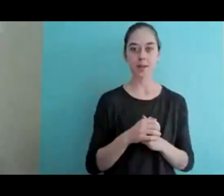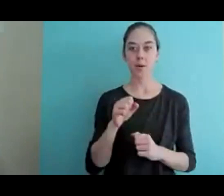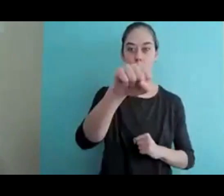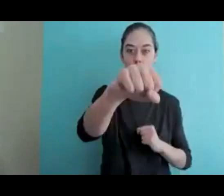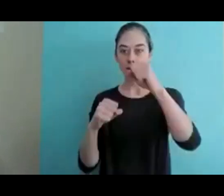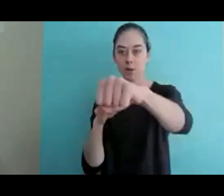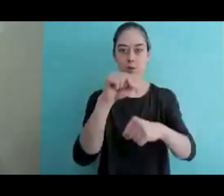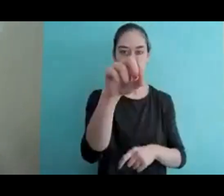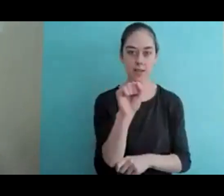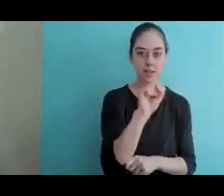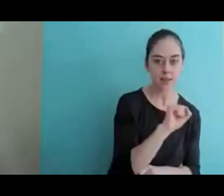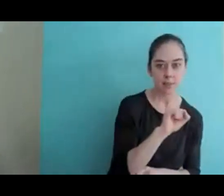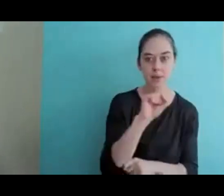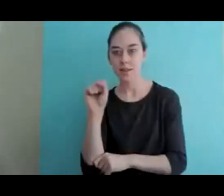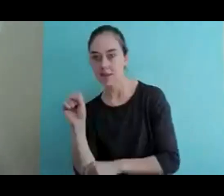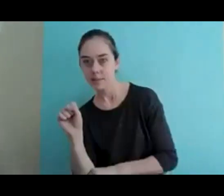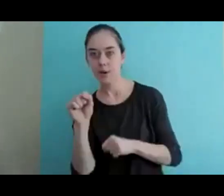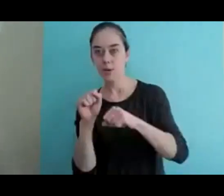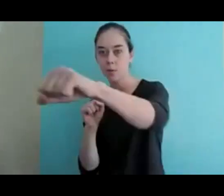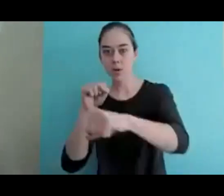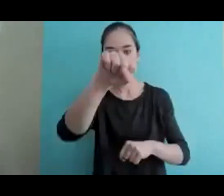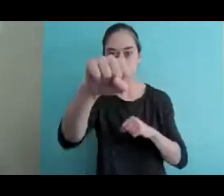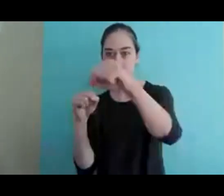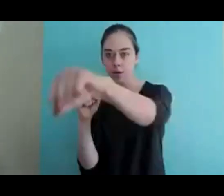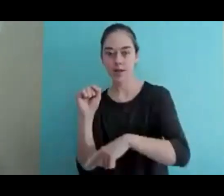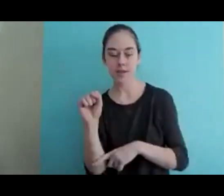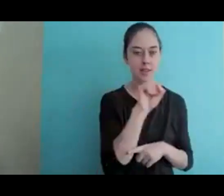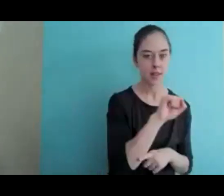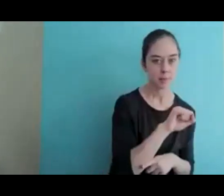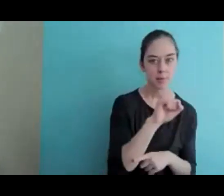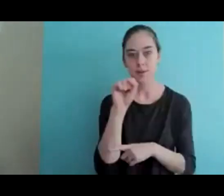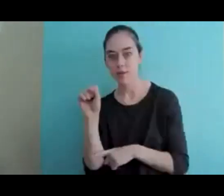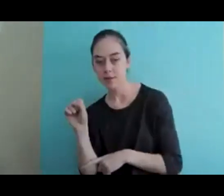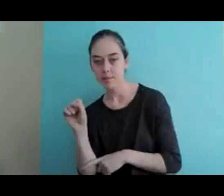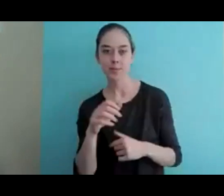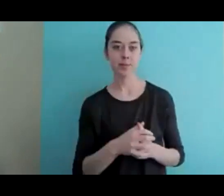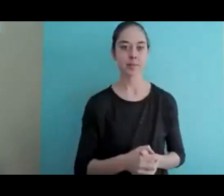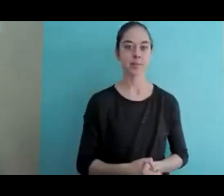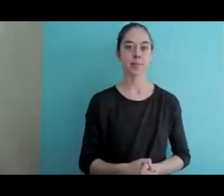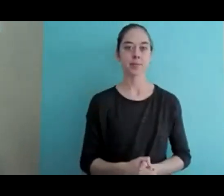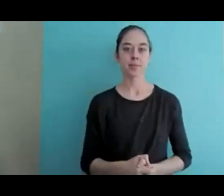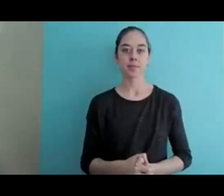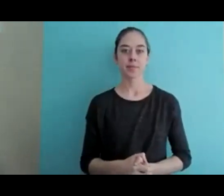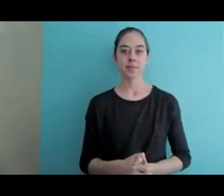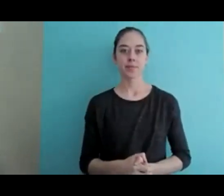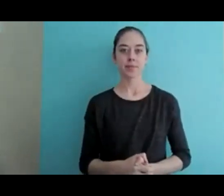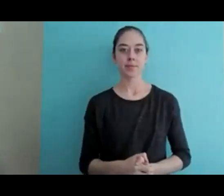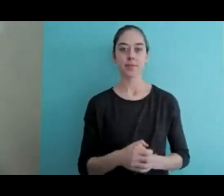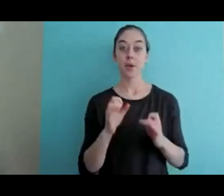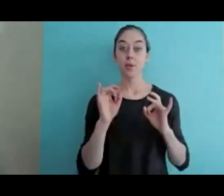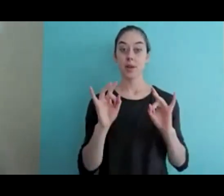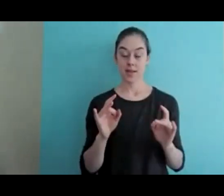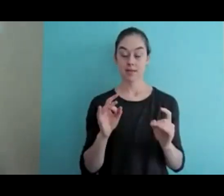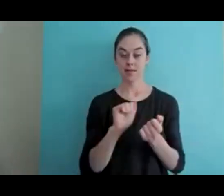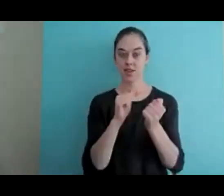going. One, two, three, slip, slip. Excellent. Slip, slip. Okay, next